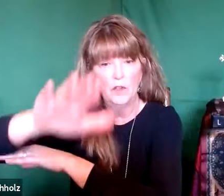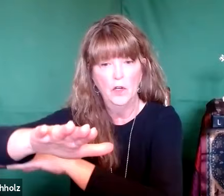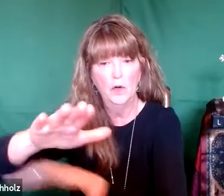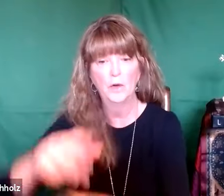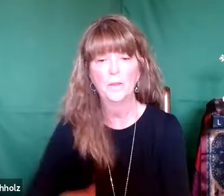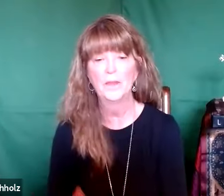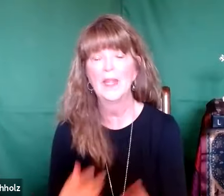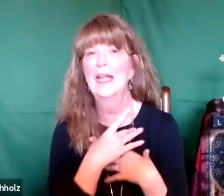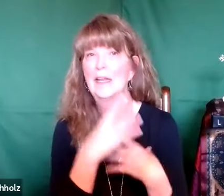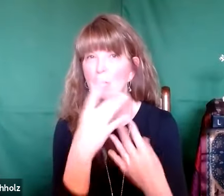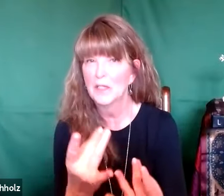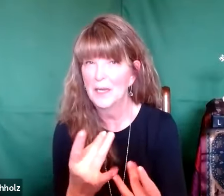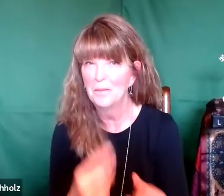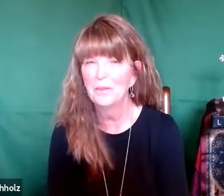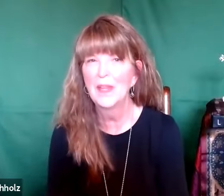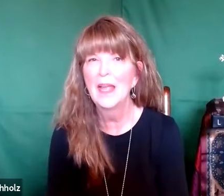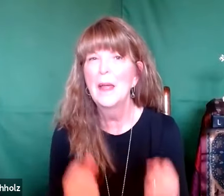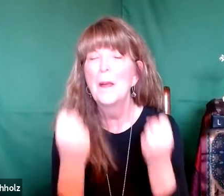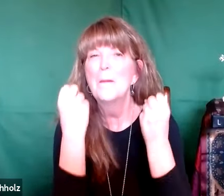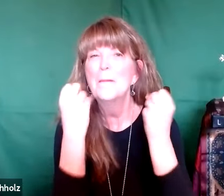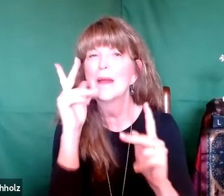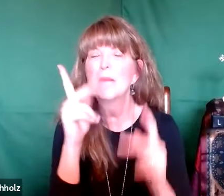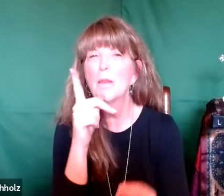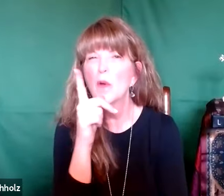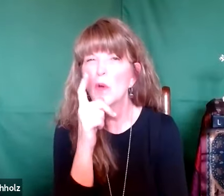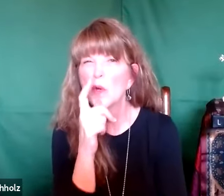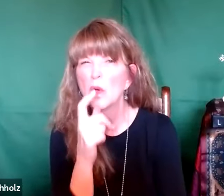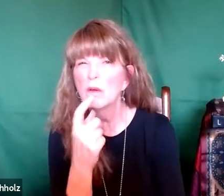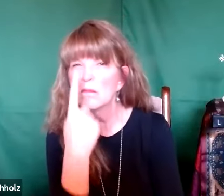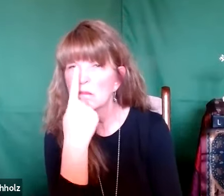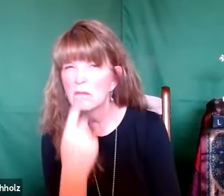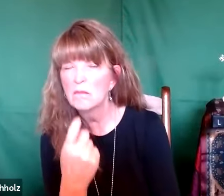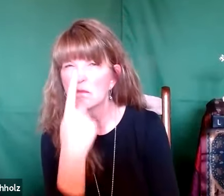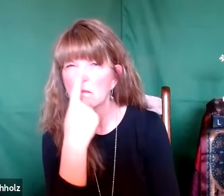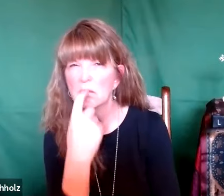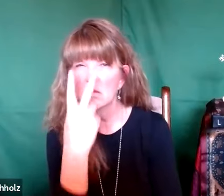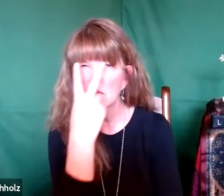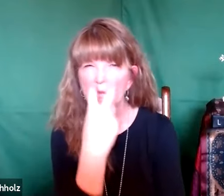the land from the 6th to the 9th hour, which would have been noon till 3 p.m.